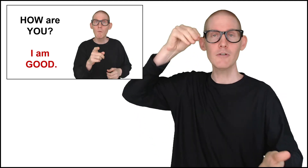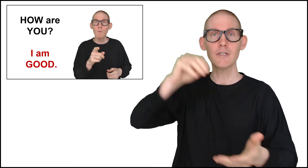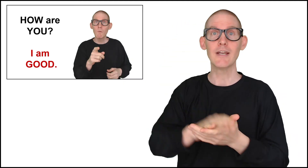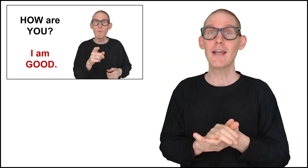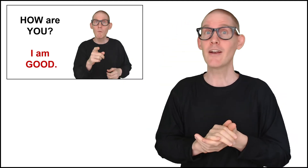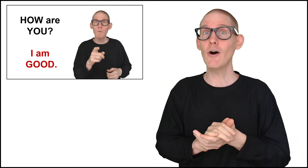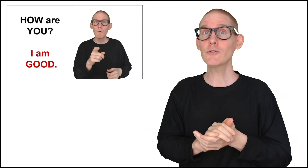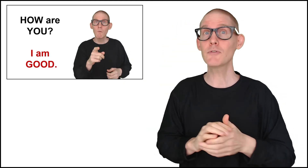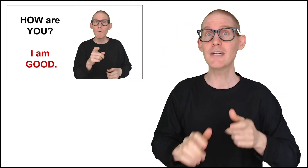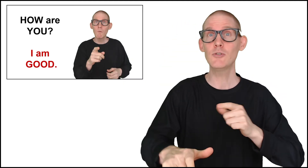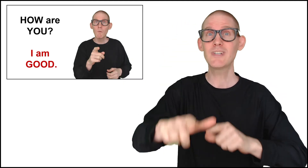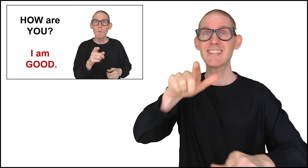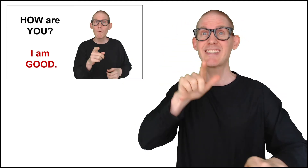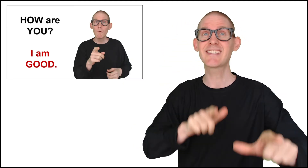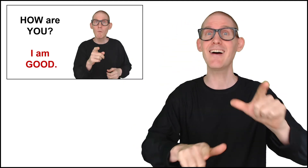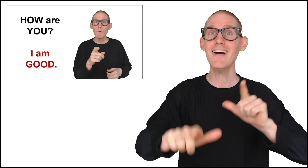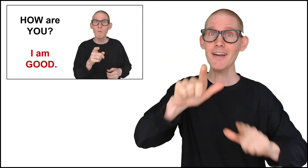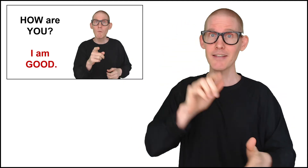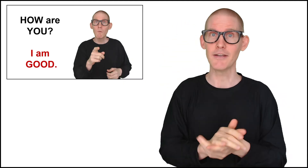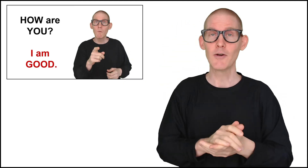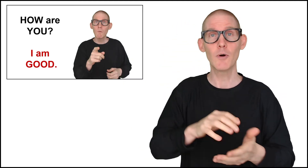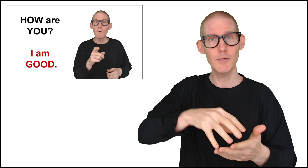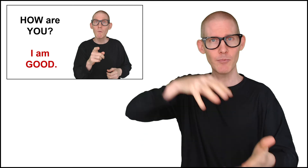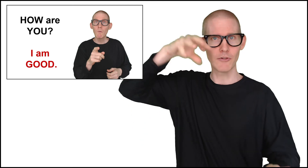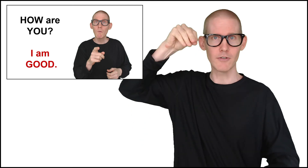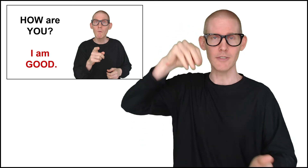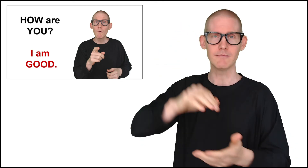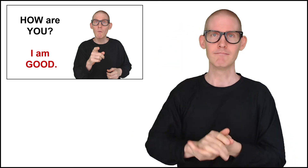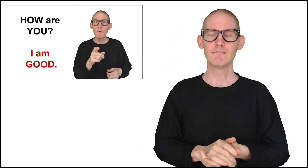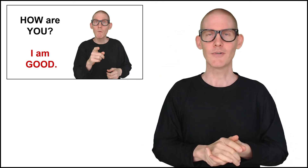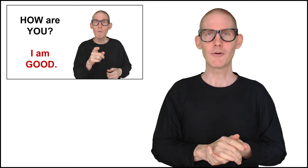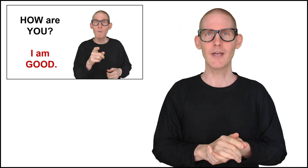been learning and also that you can sign what